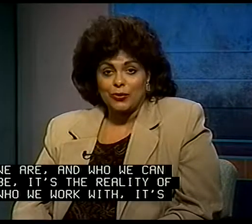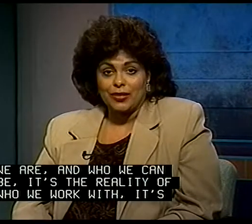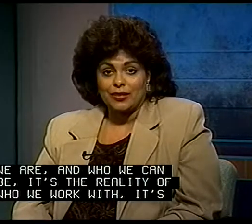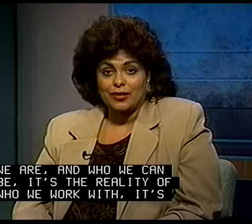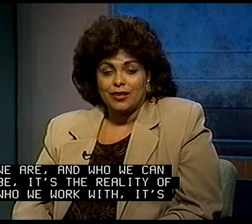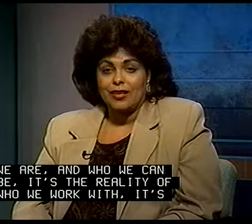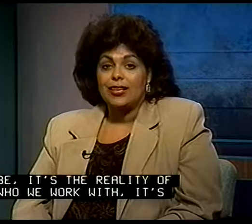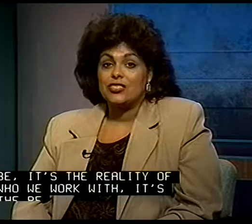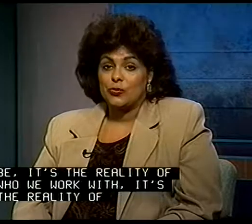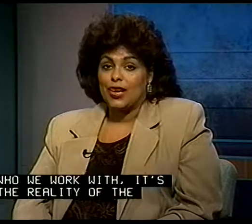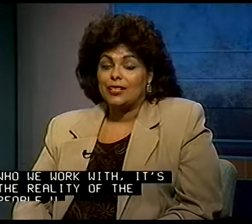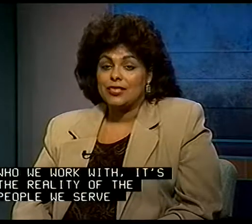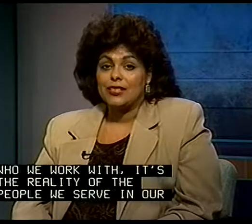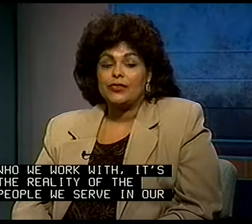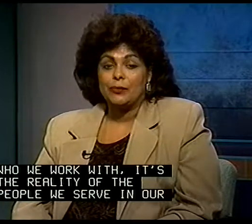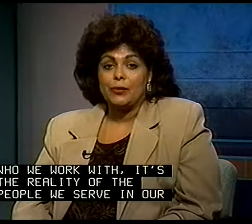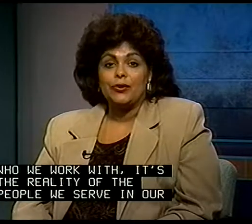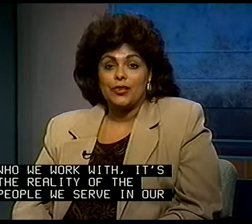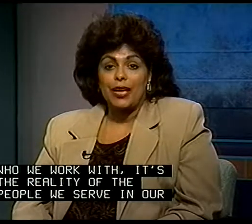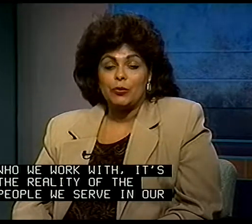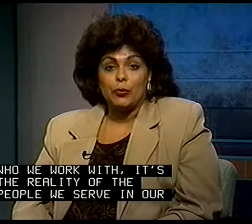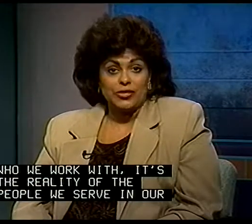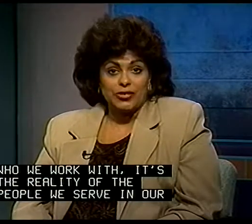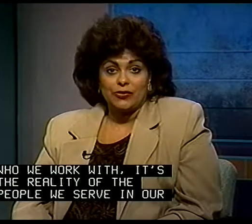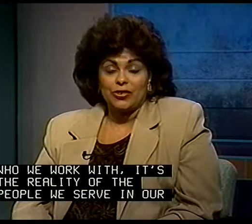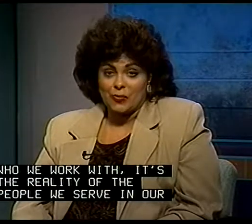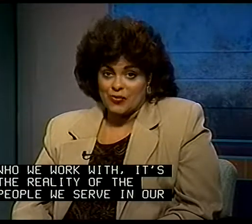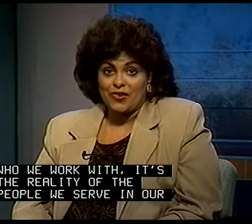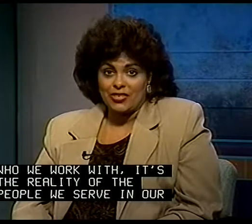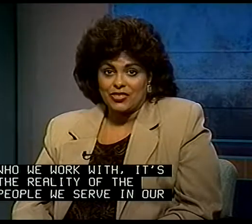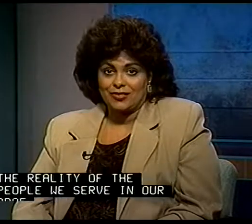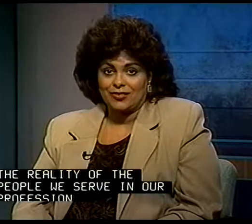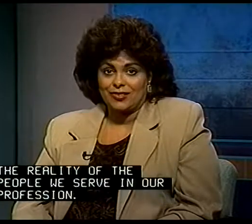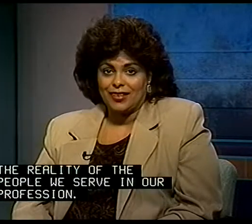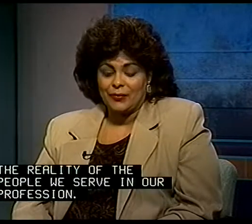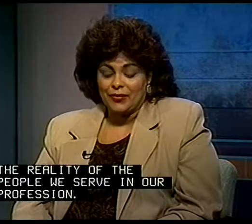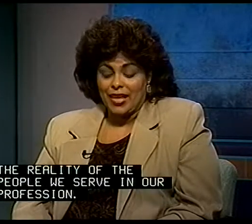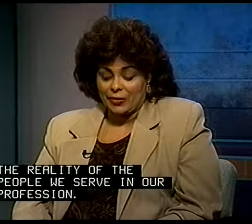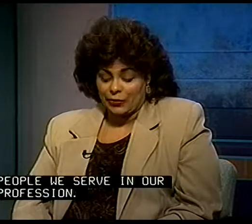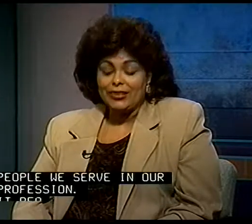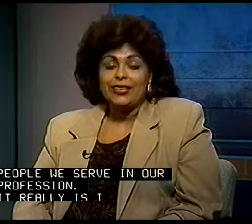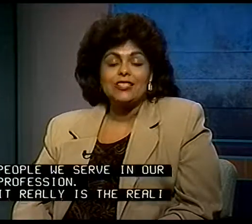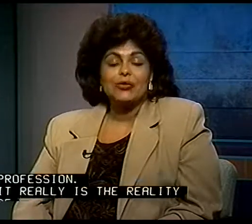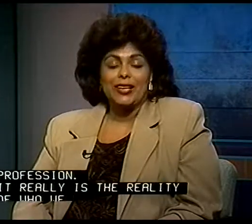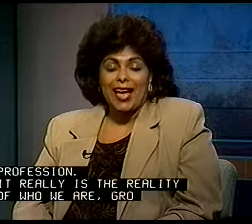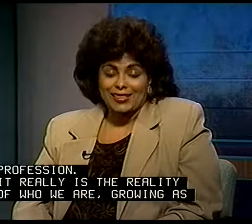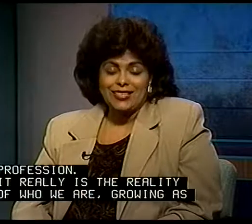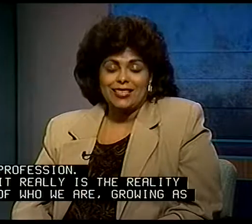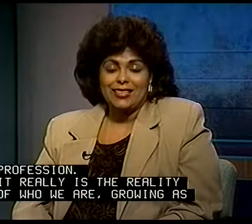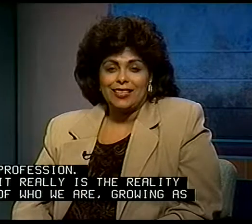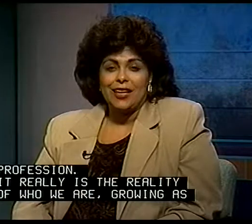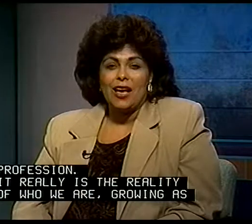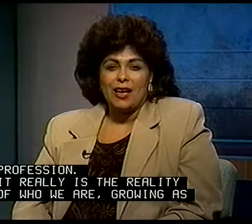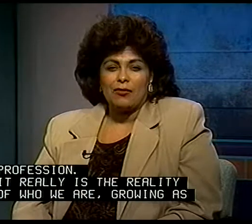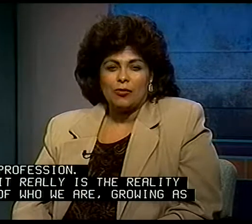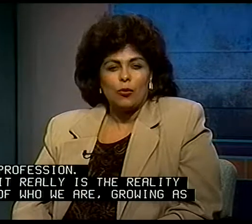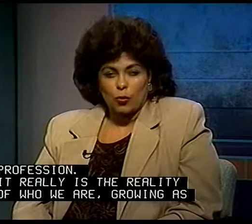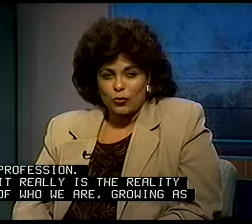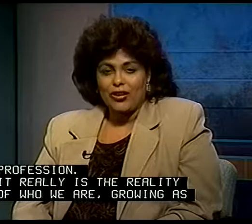with. It's the reality of the people that we serve in our profession. It really is the reality of who we